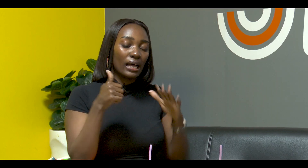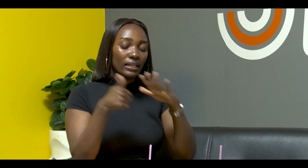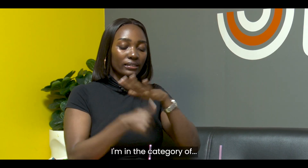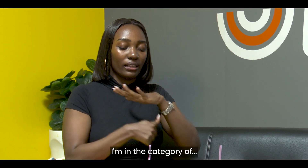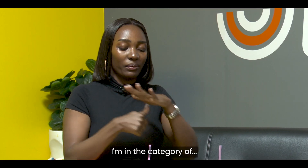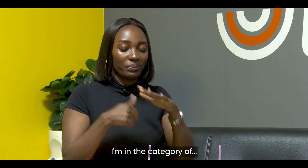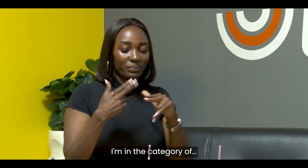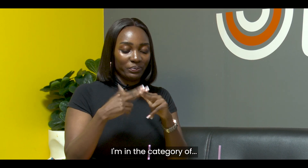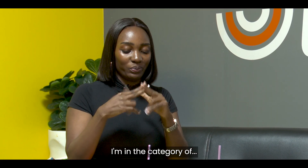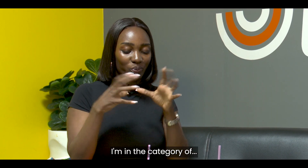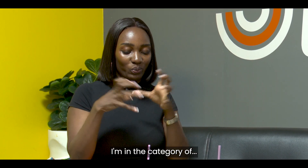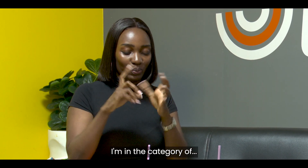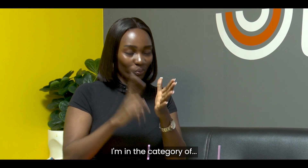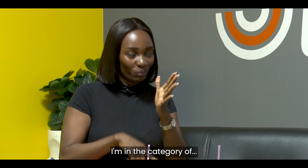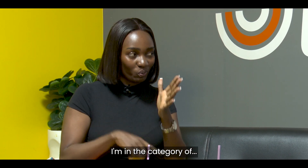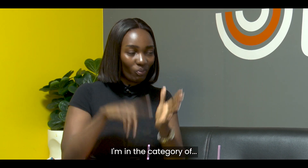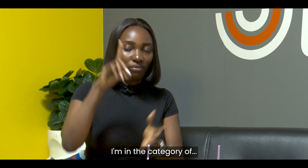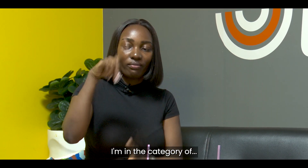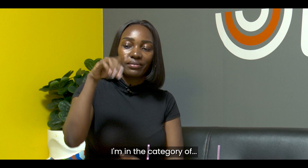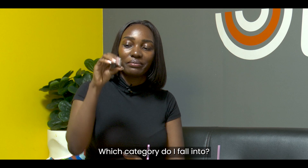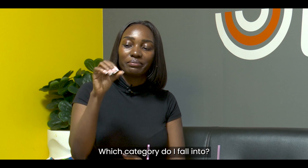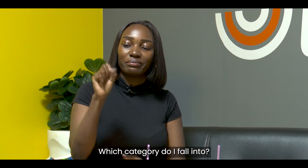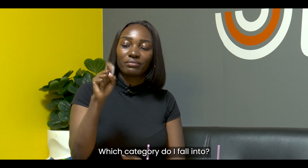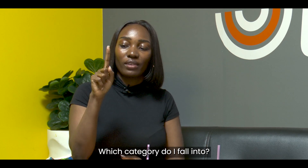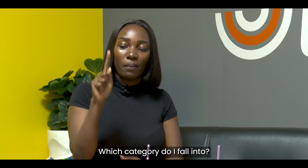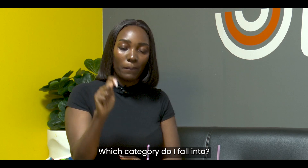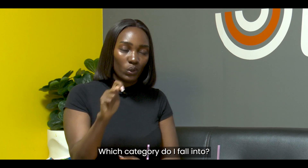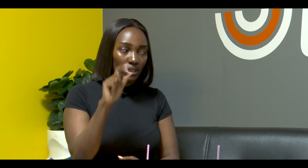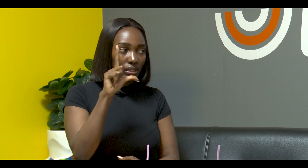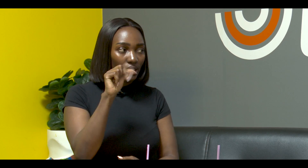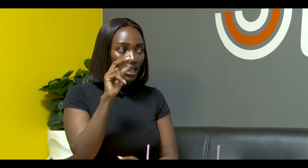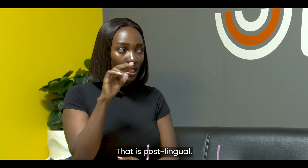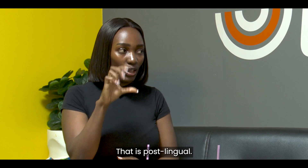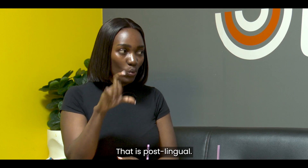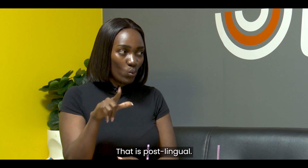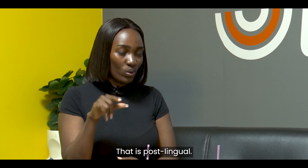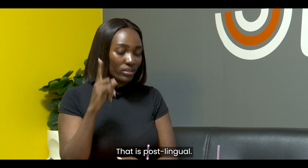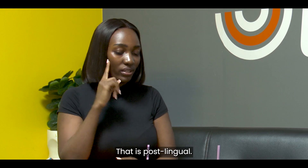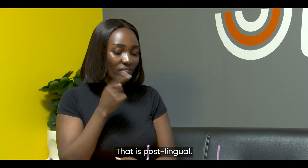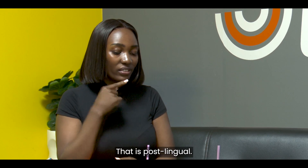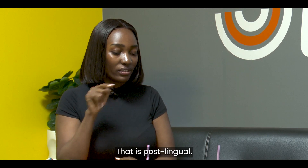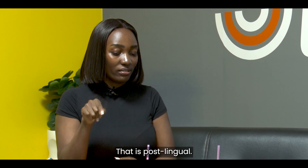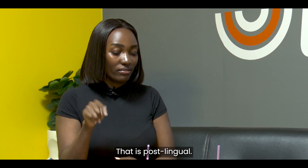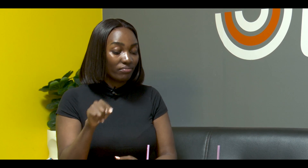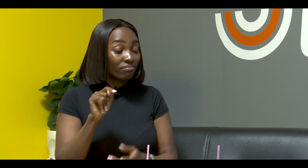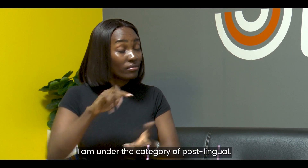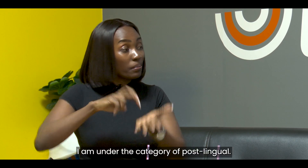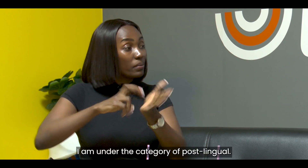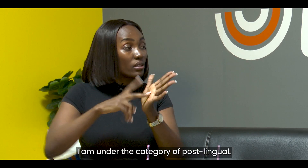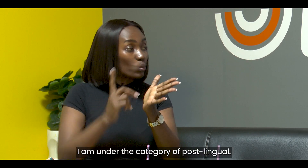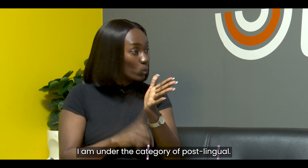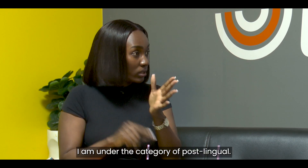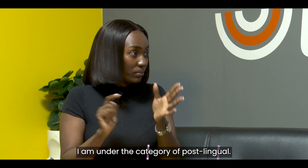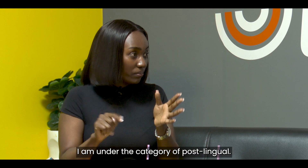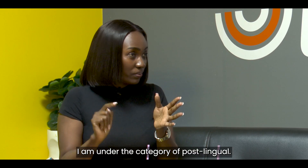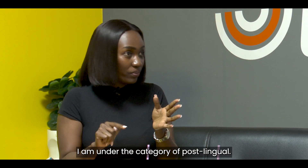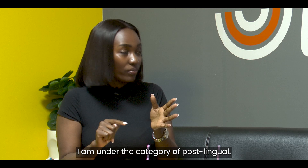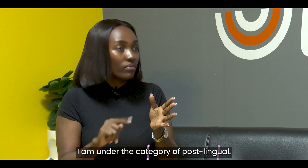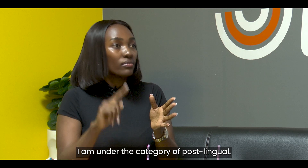I'm in the category of, which category do I fall into? That is post-lingual. Oh. I am under the category of post-lingual.